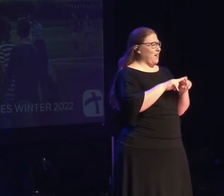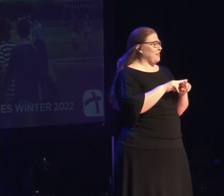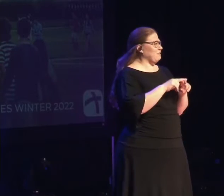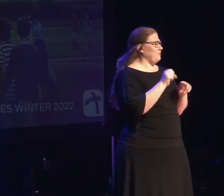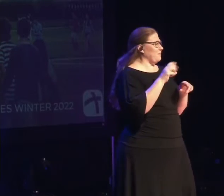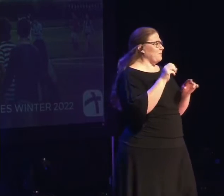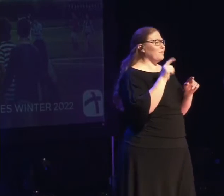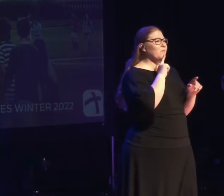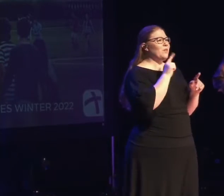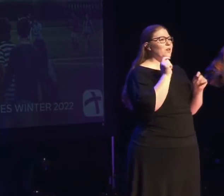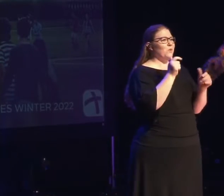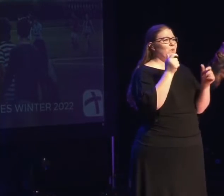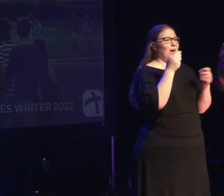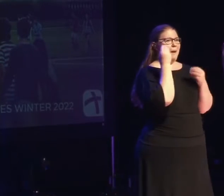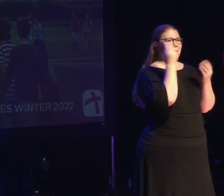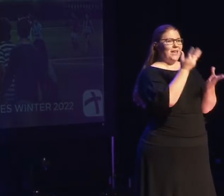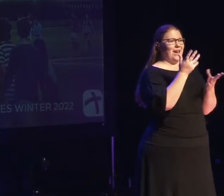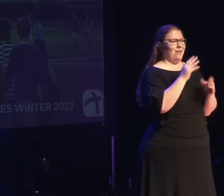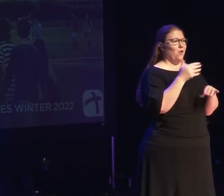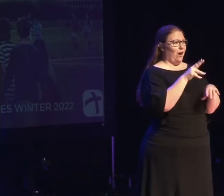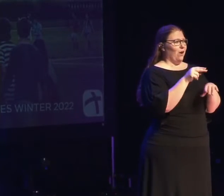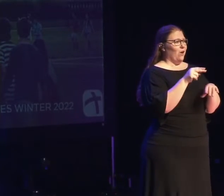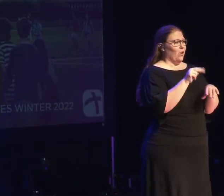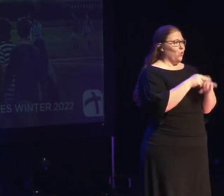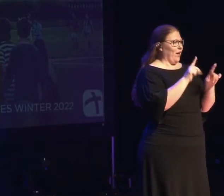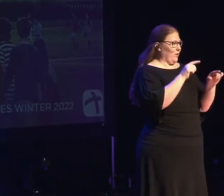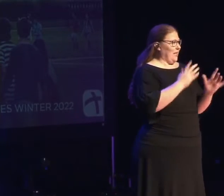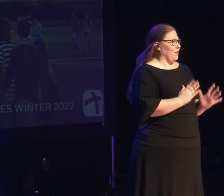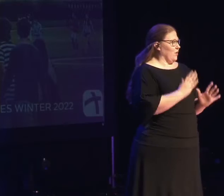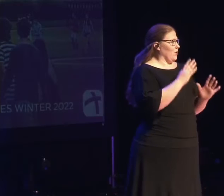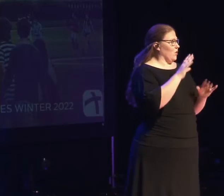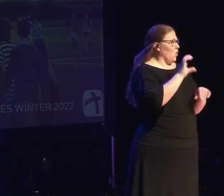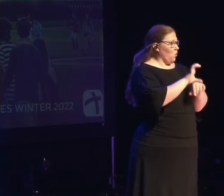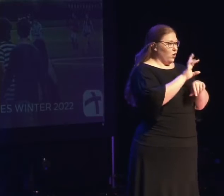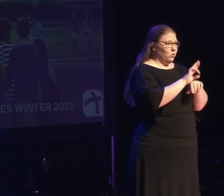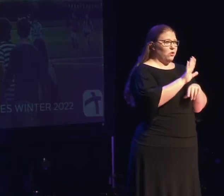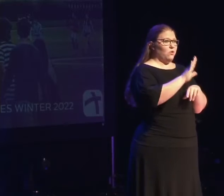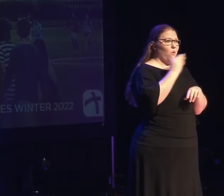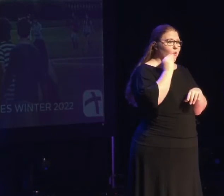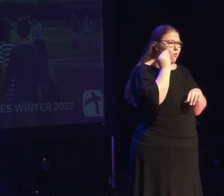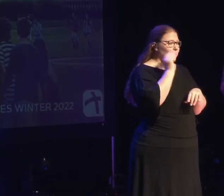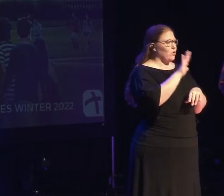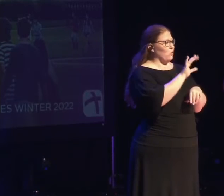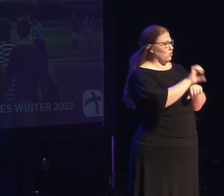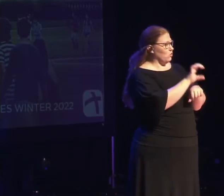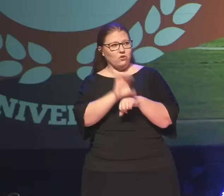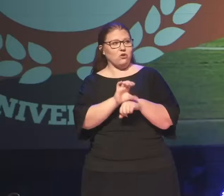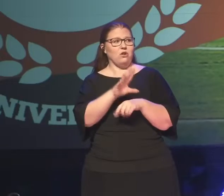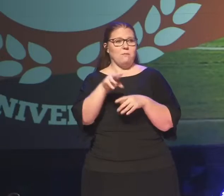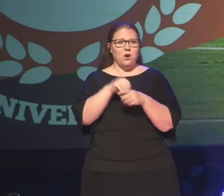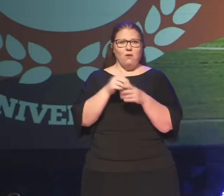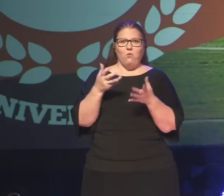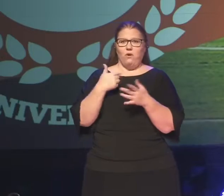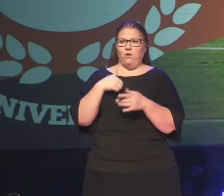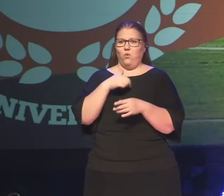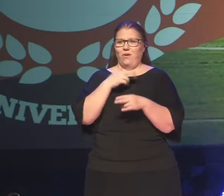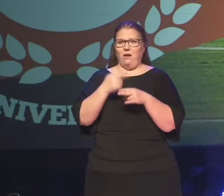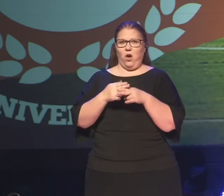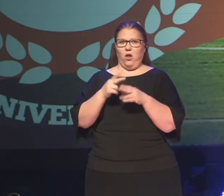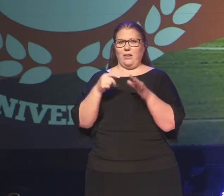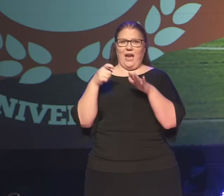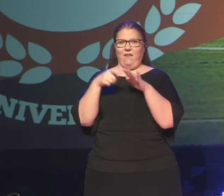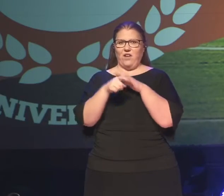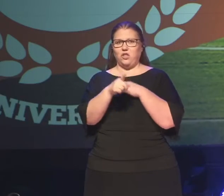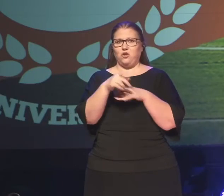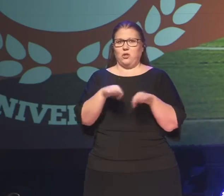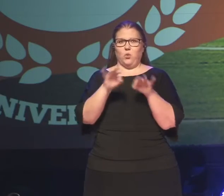a real quick update for our regular folks. This is Crossroads is your home. It's your church. You're a part of what we're calling Adventure is Worth It